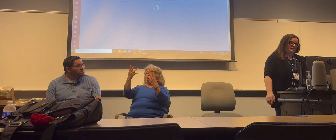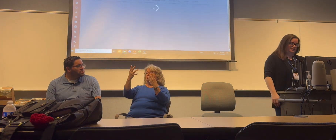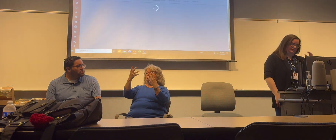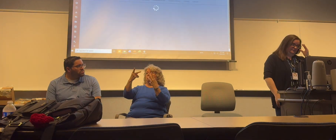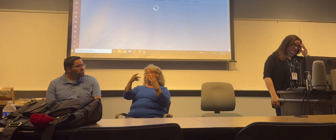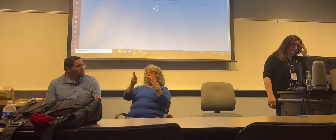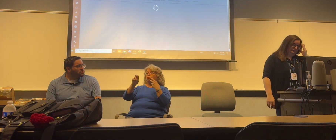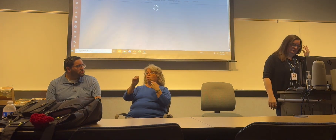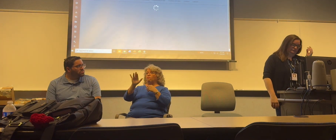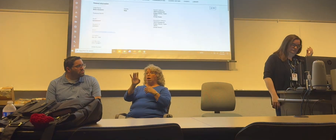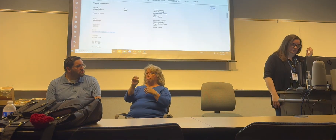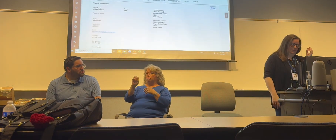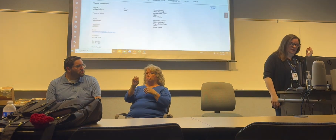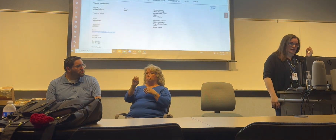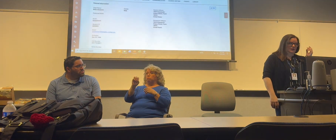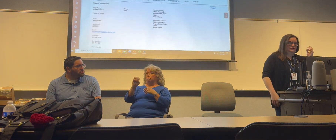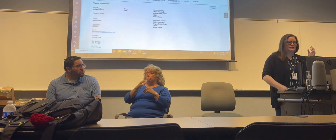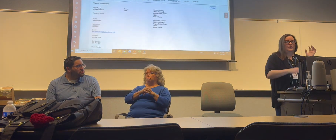profile page.